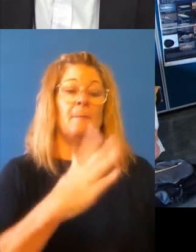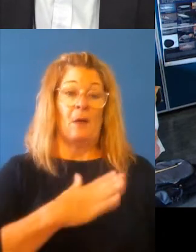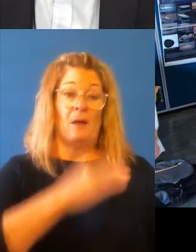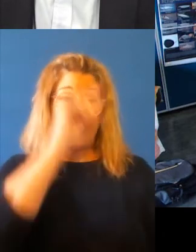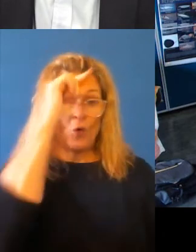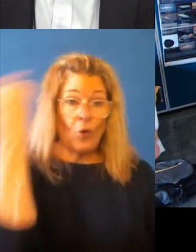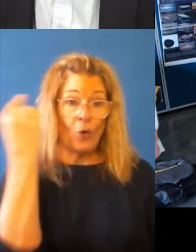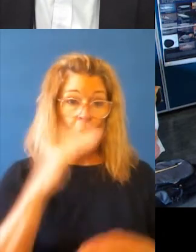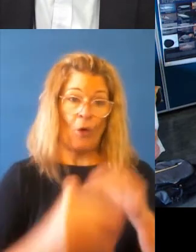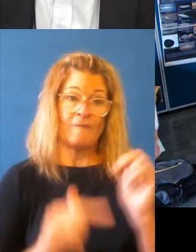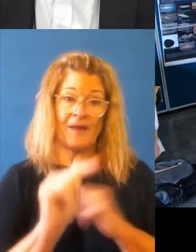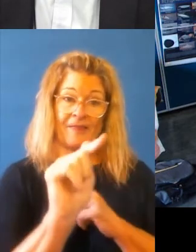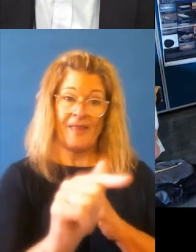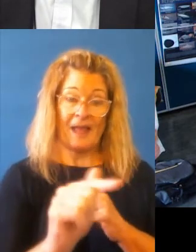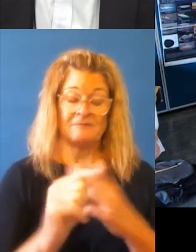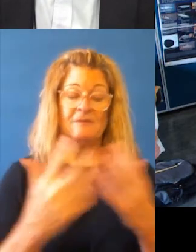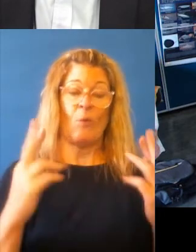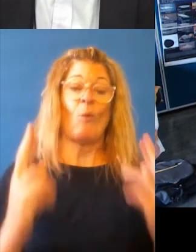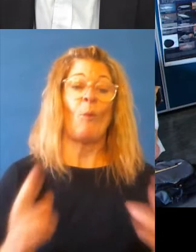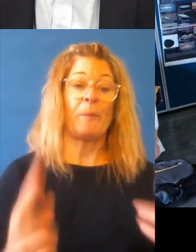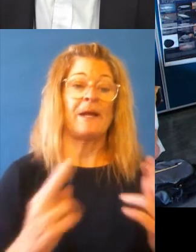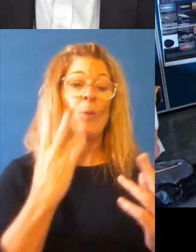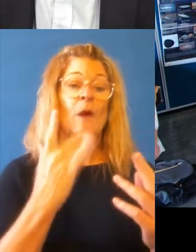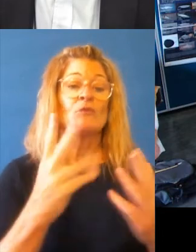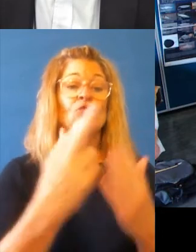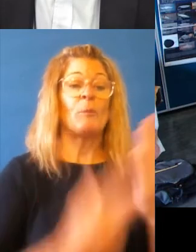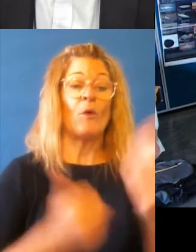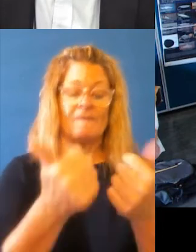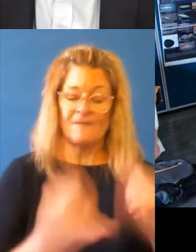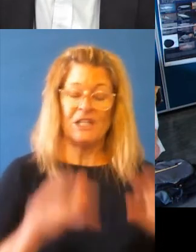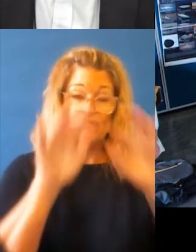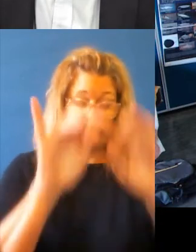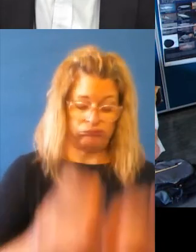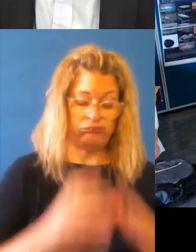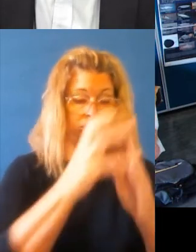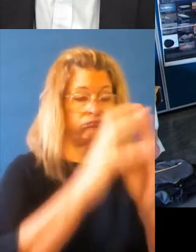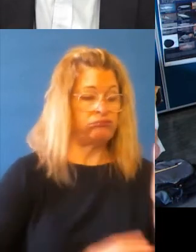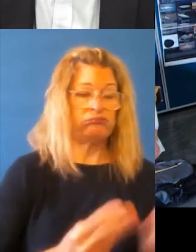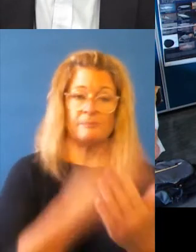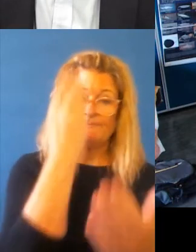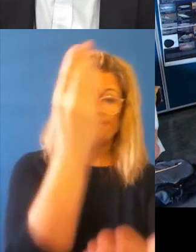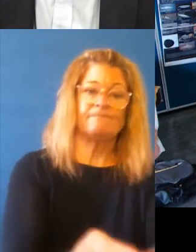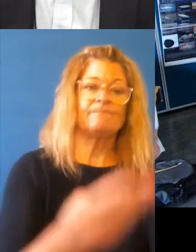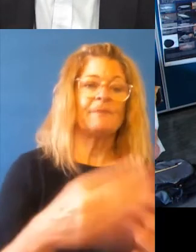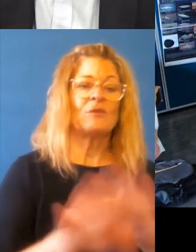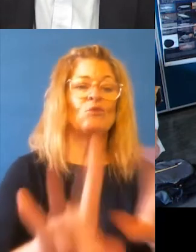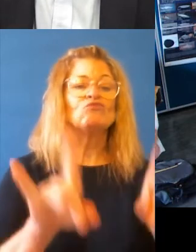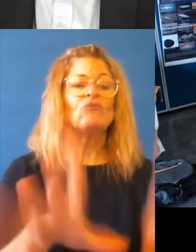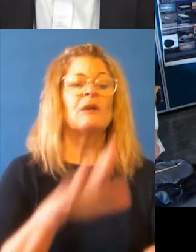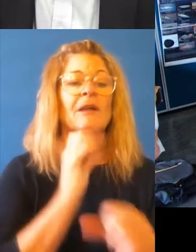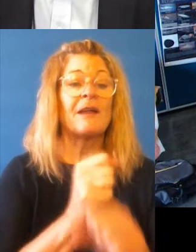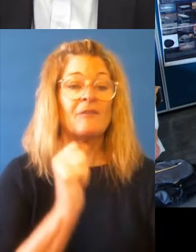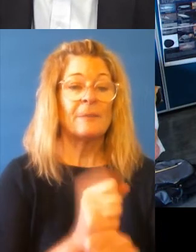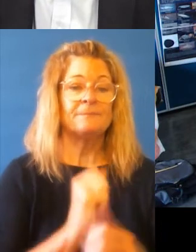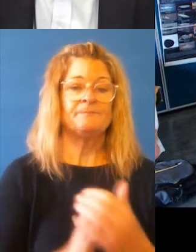tabling that report in the federal parliament, and that took place in December last year. It was